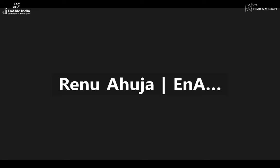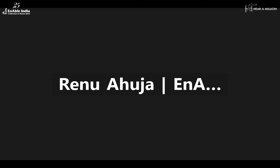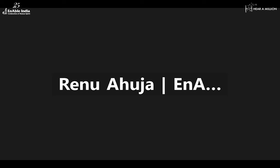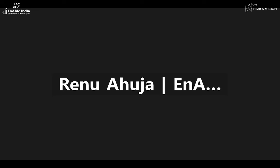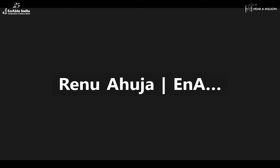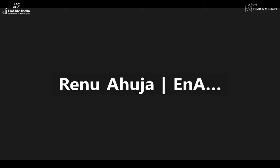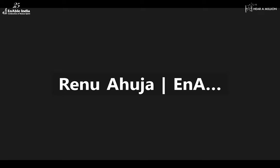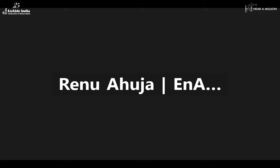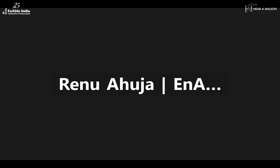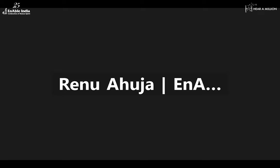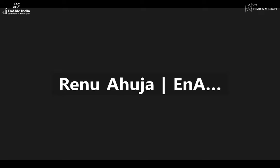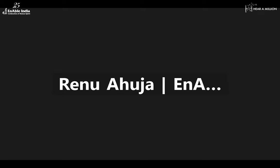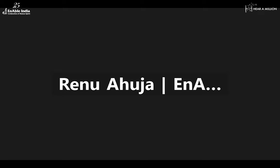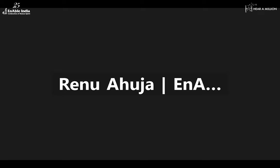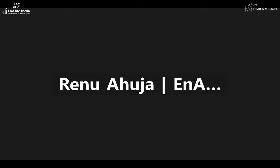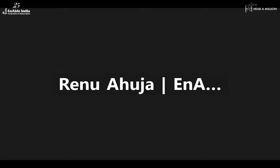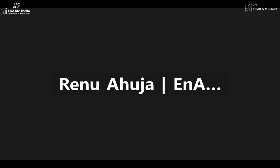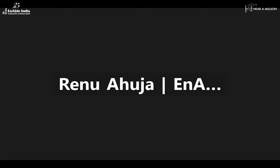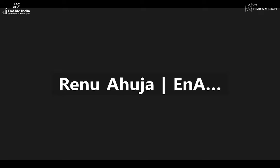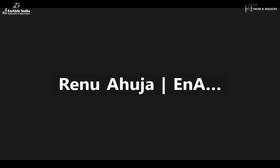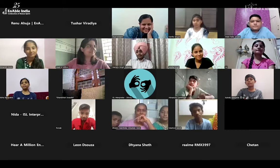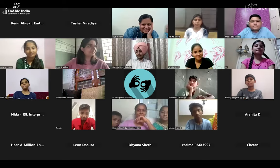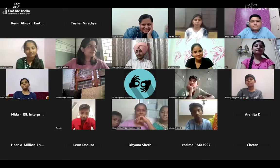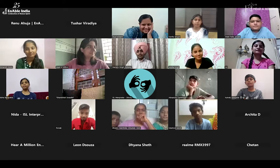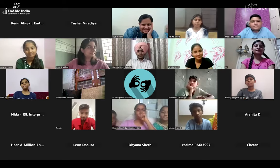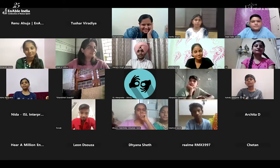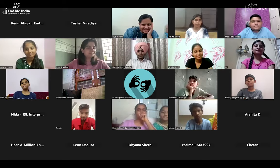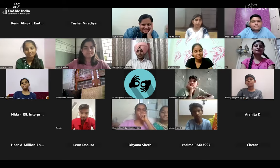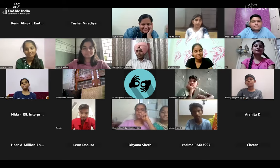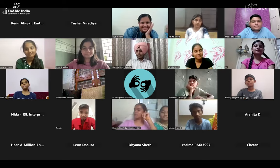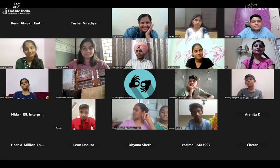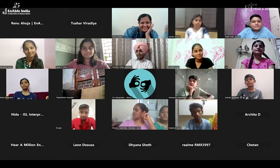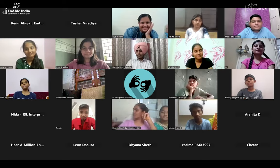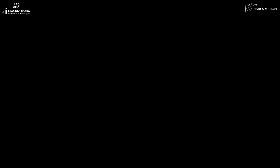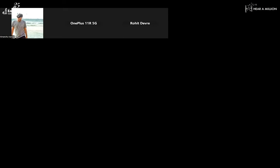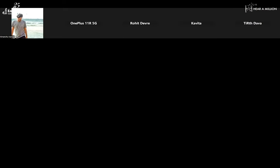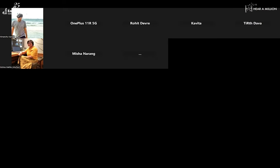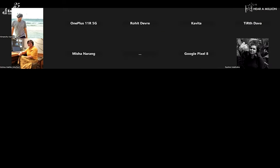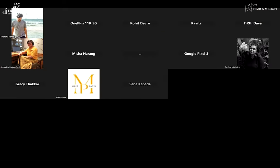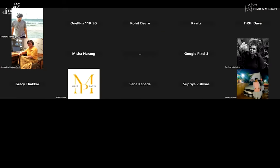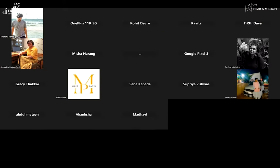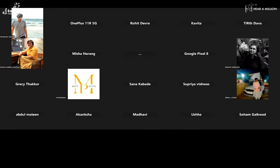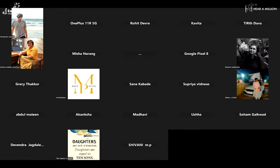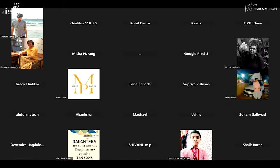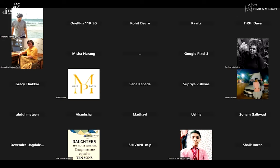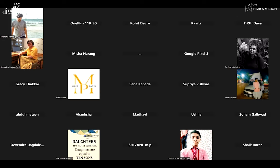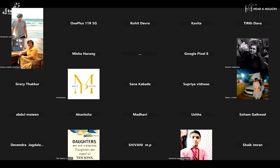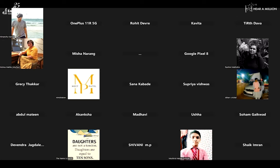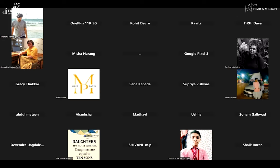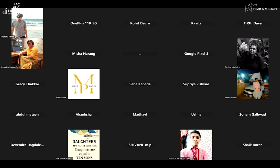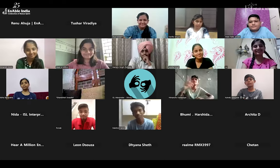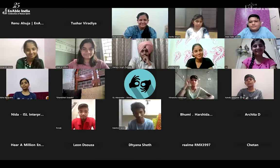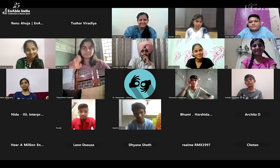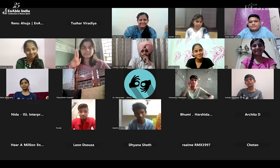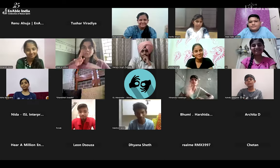dog, or any wild animal, or it could be a bird. So if you want to choose to be any kind of animal, which one would